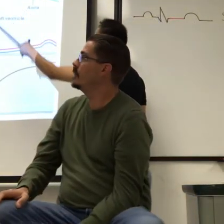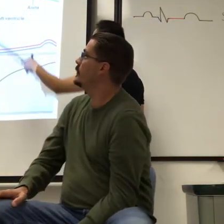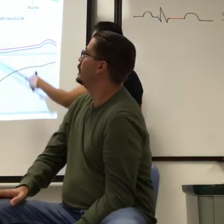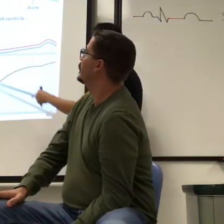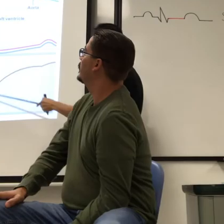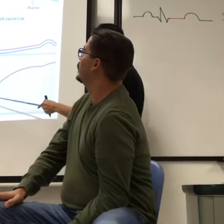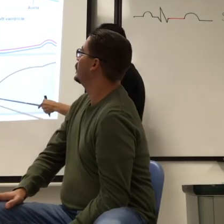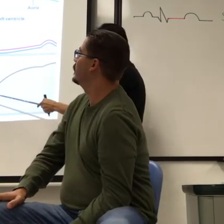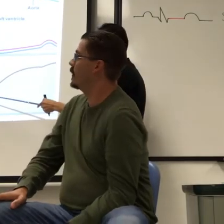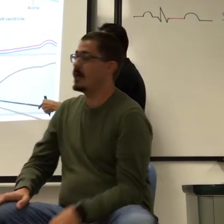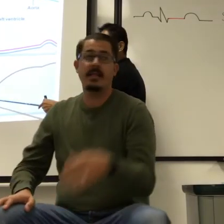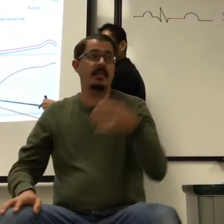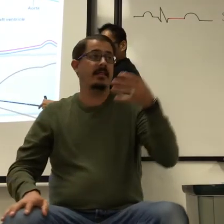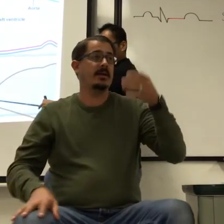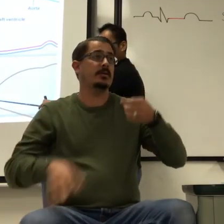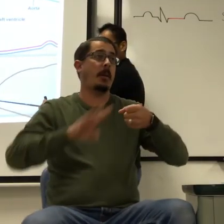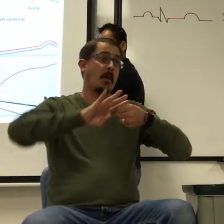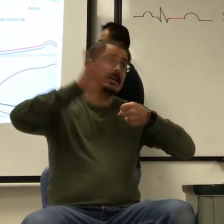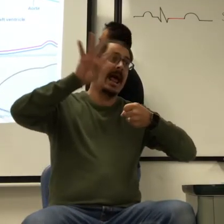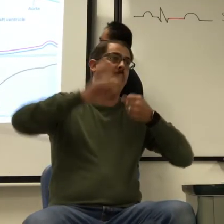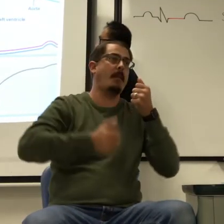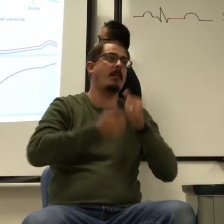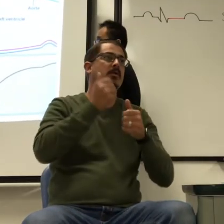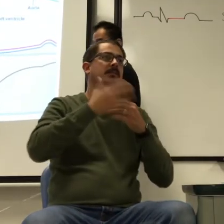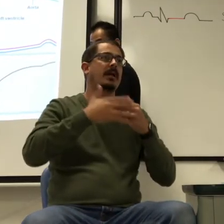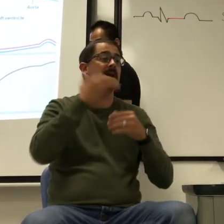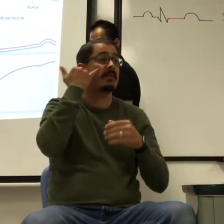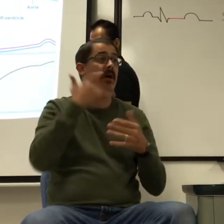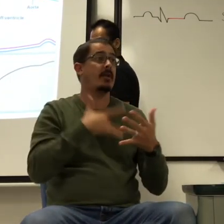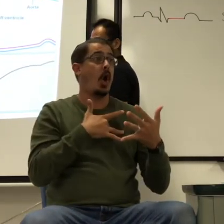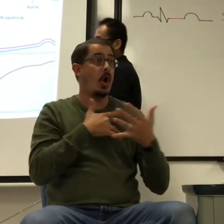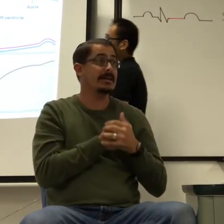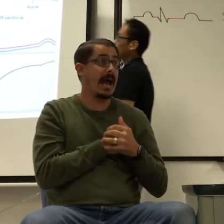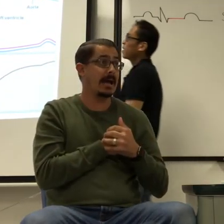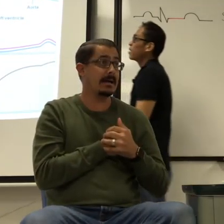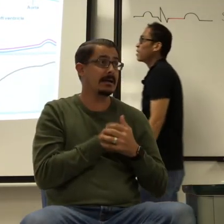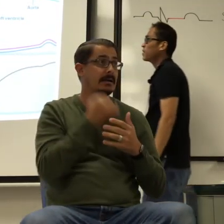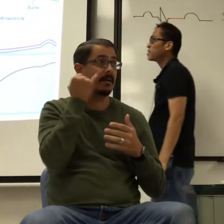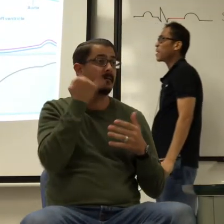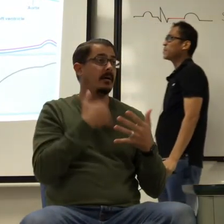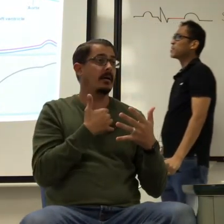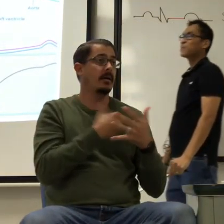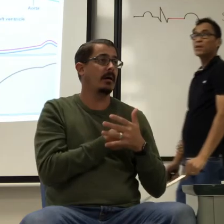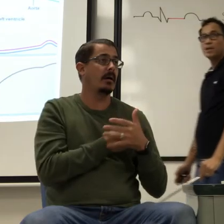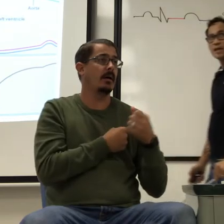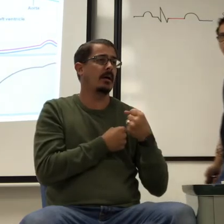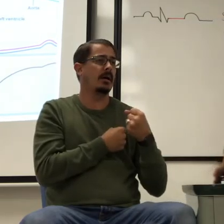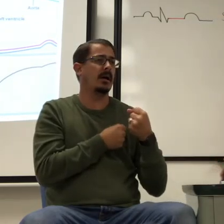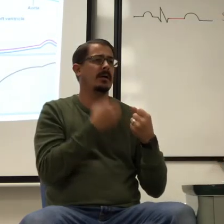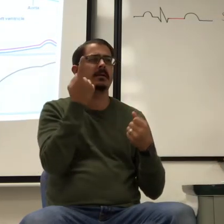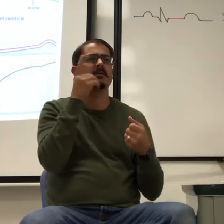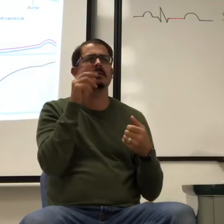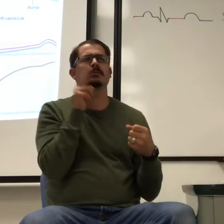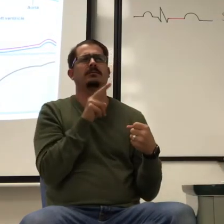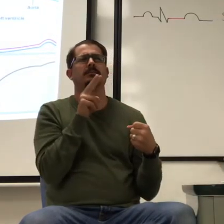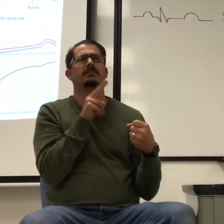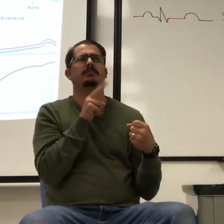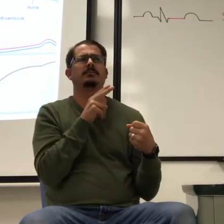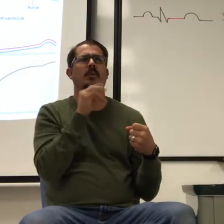This is when you're pushing out most of the blood. So if you're having a heart attack, this might be something to look at. There could be